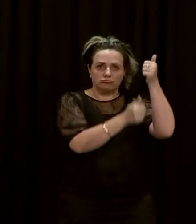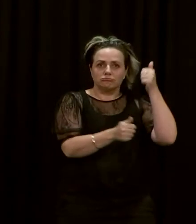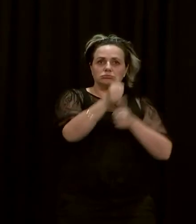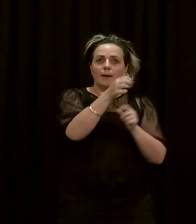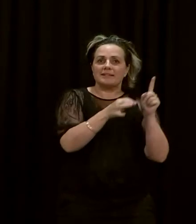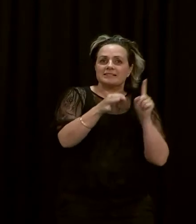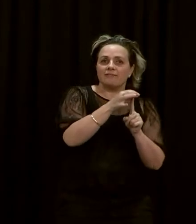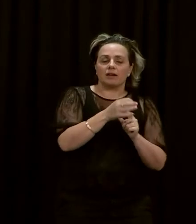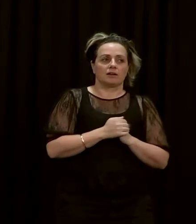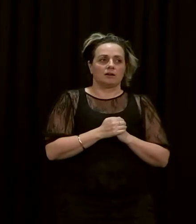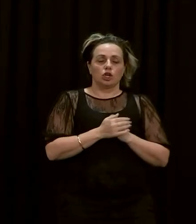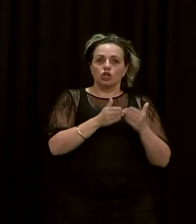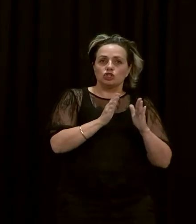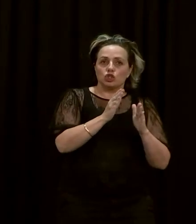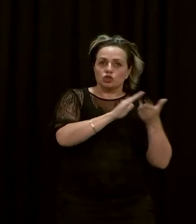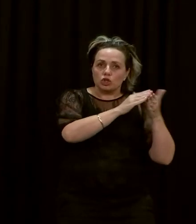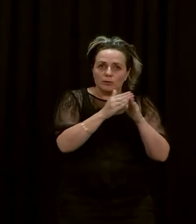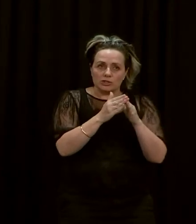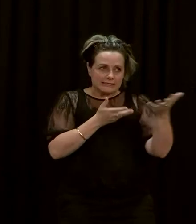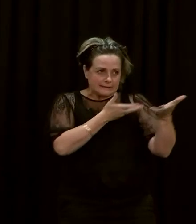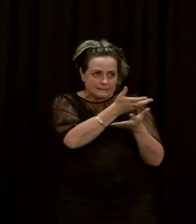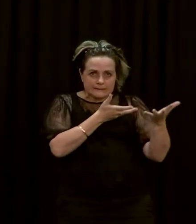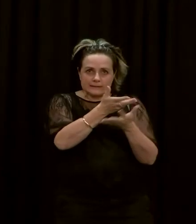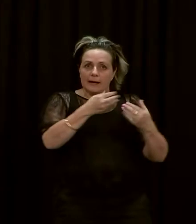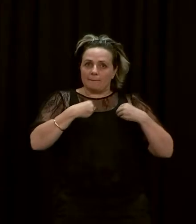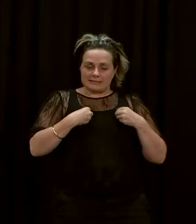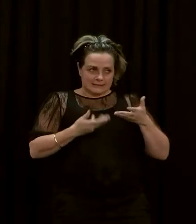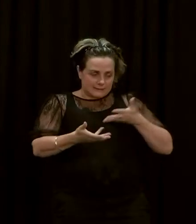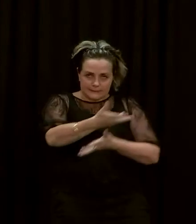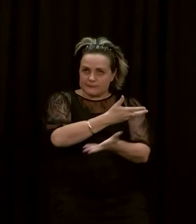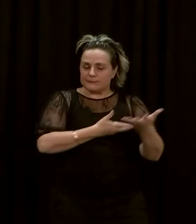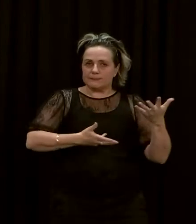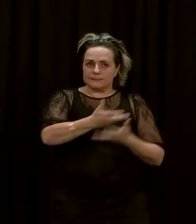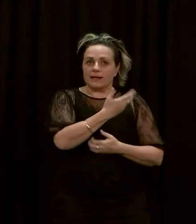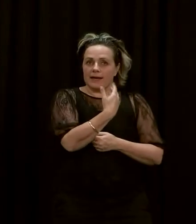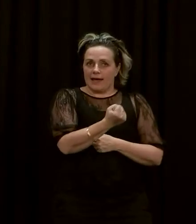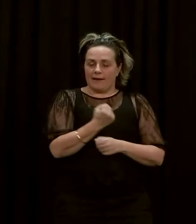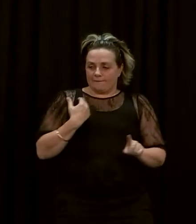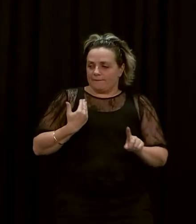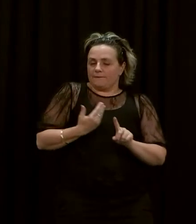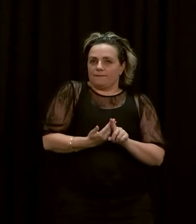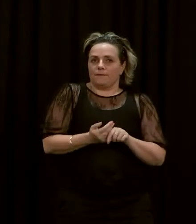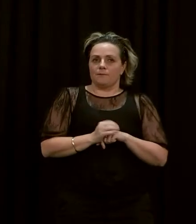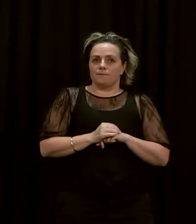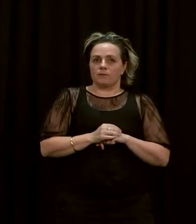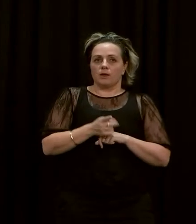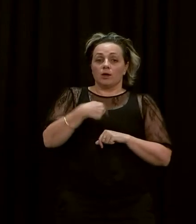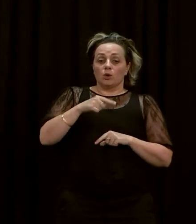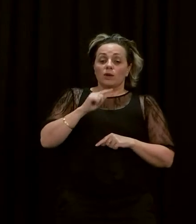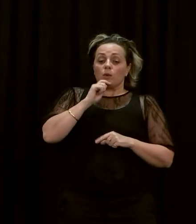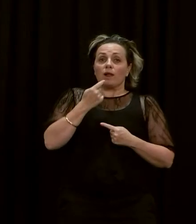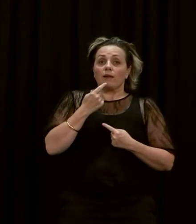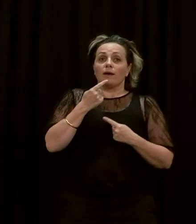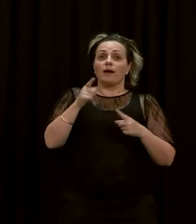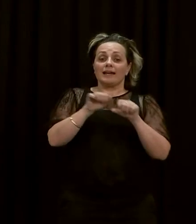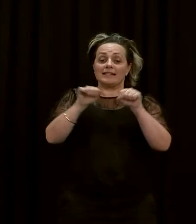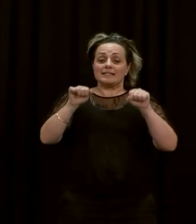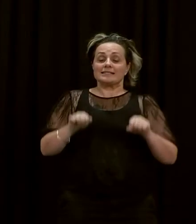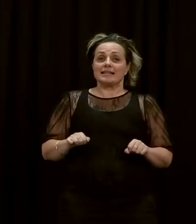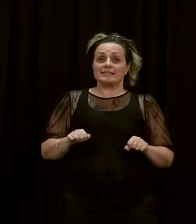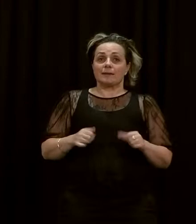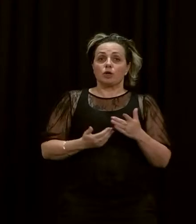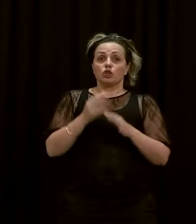church communities, the business sector. And what I'd say is that whilst, of course, we're sharing that framework, we're not